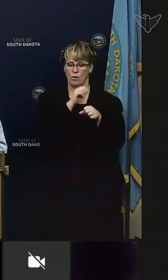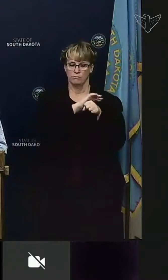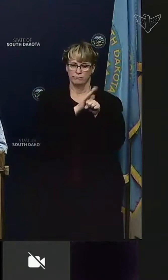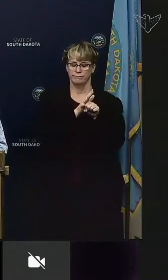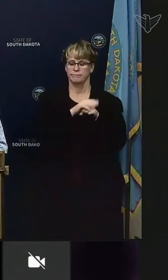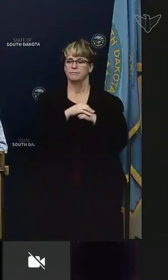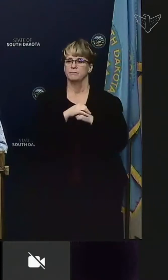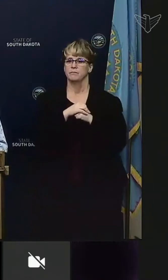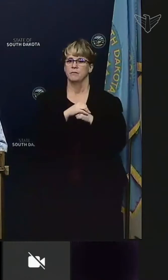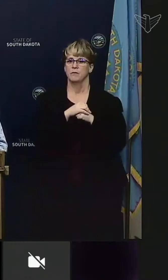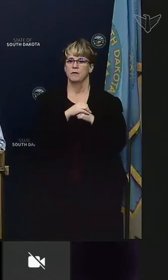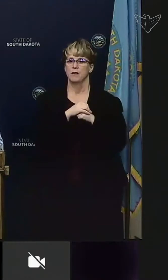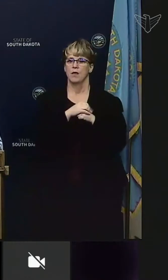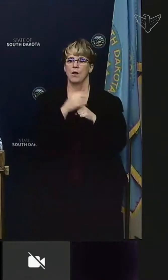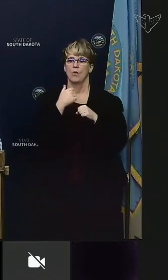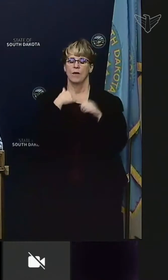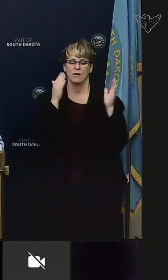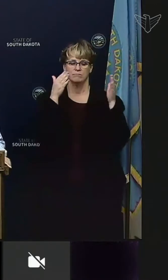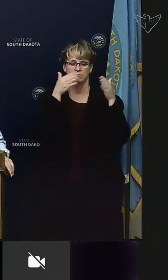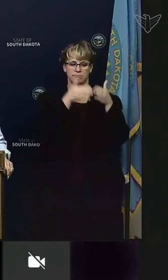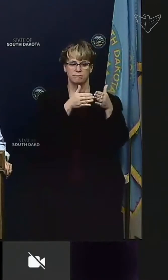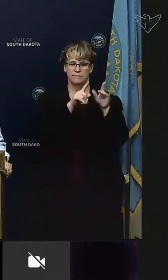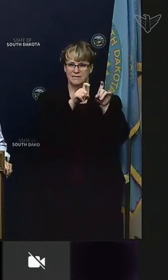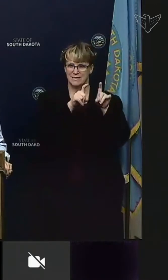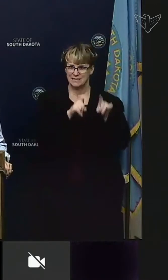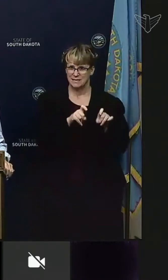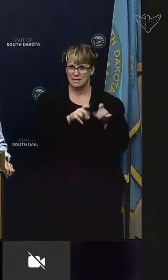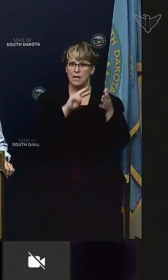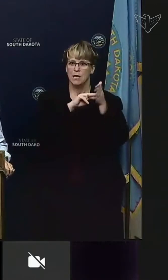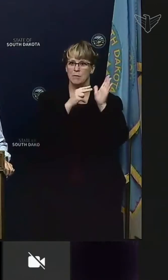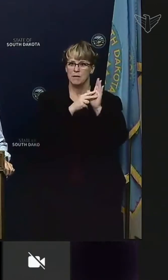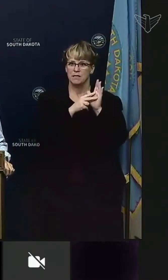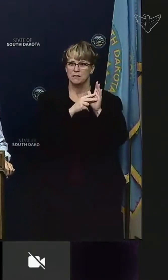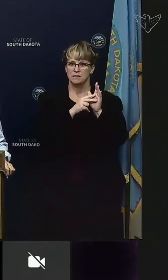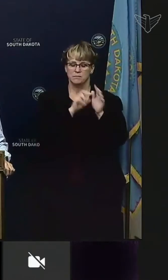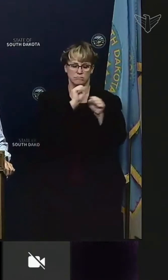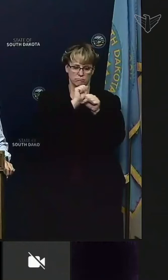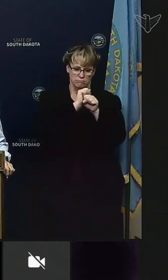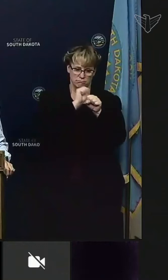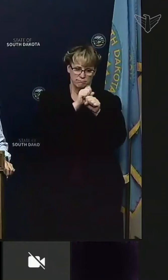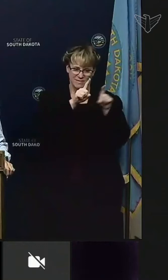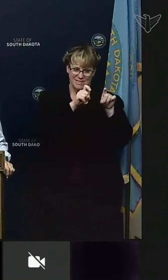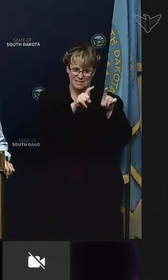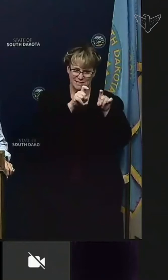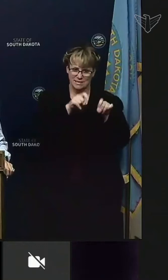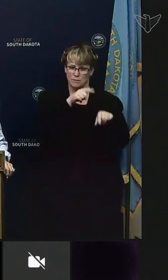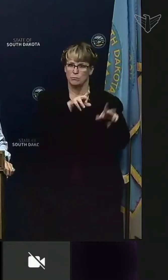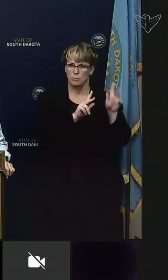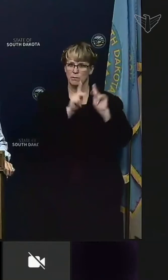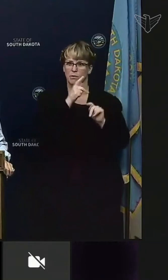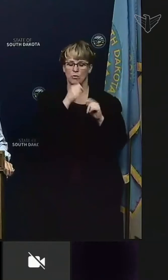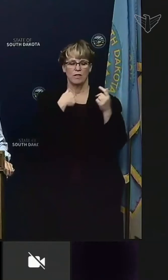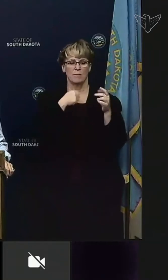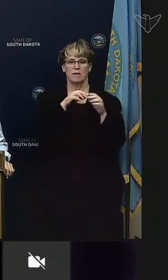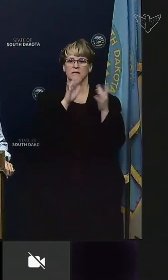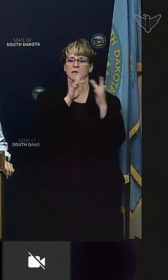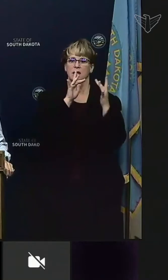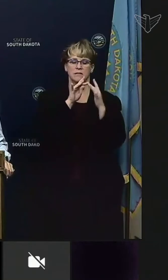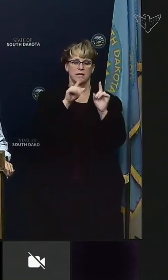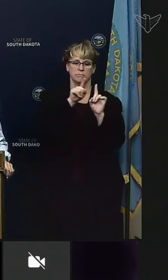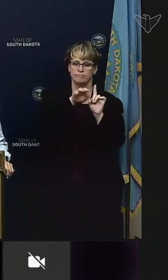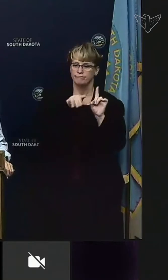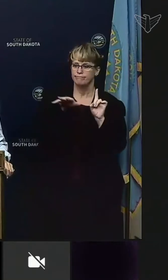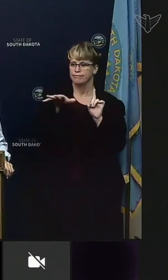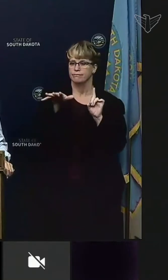COVID-19. We are doing targeted testing in this area, which means we are aggressively testing these folks and who they've been in contact